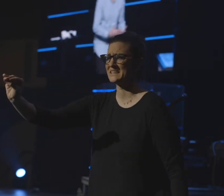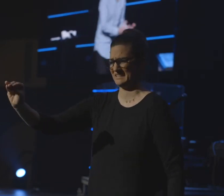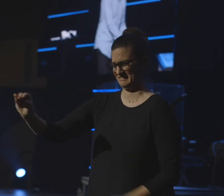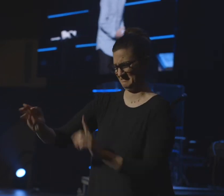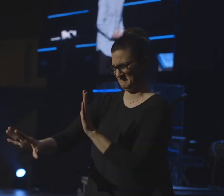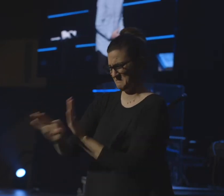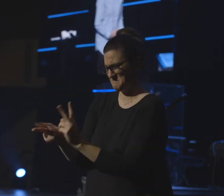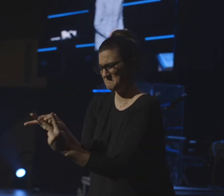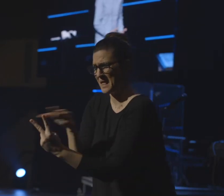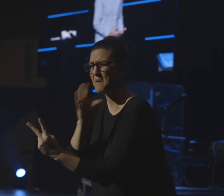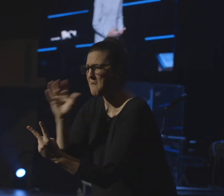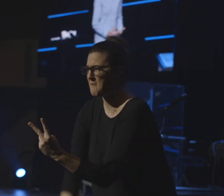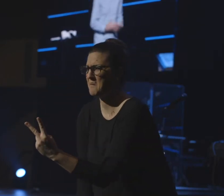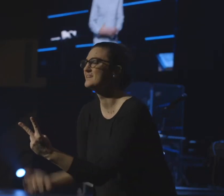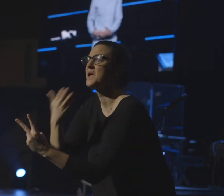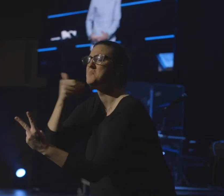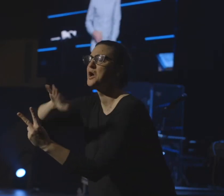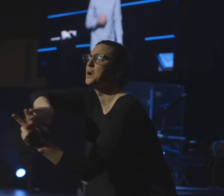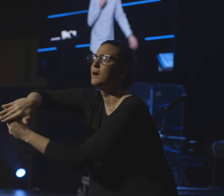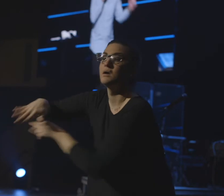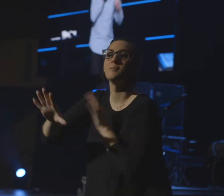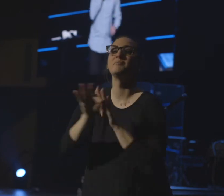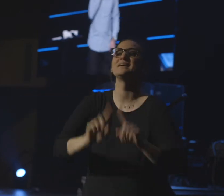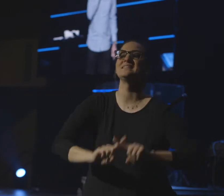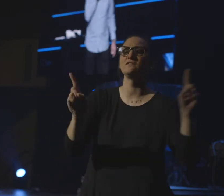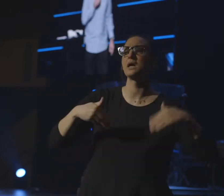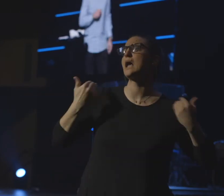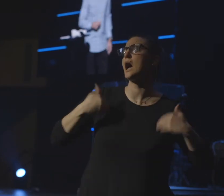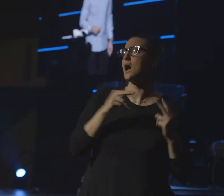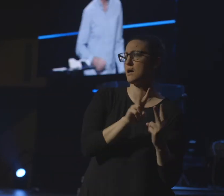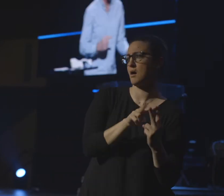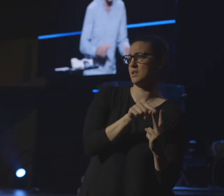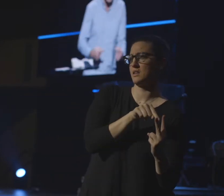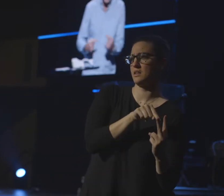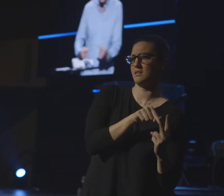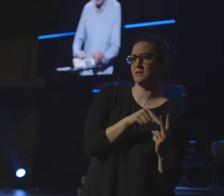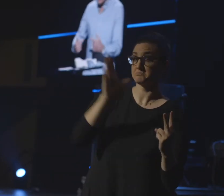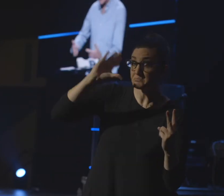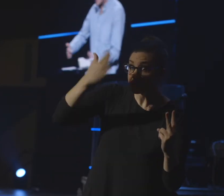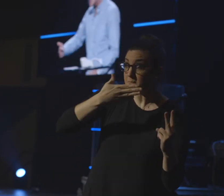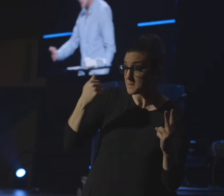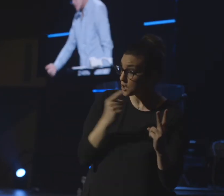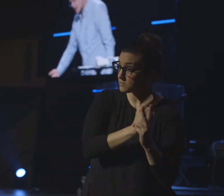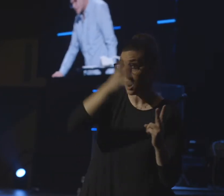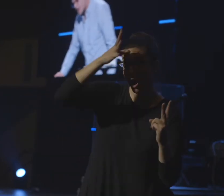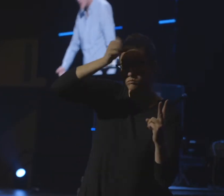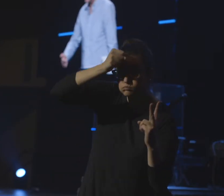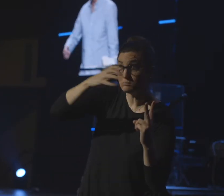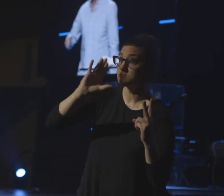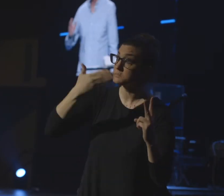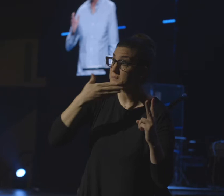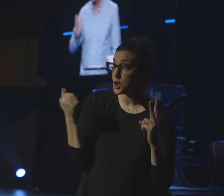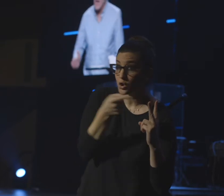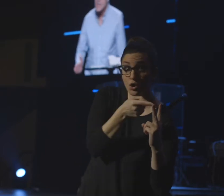Joseph and Mary, maybe. But not Abraham and Sarah. Well, God's making a point. Because what God is doing, what it means to live by faith,